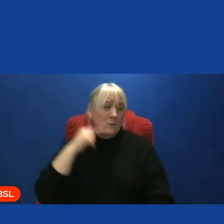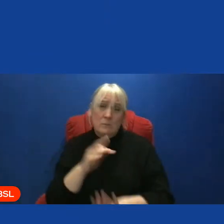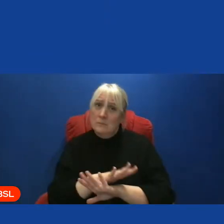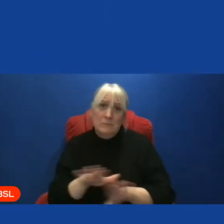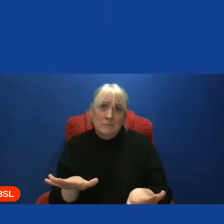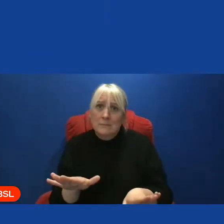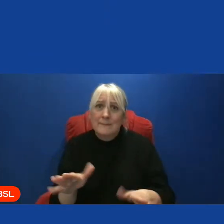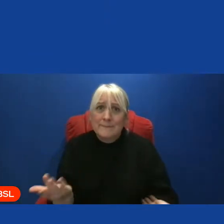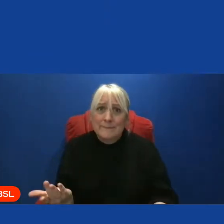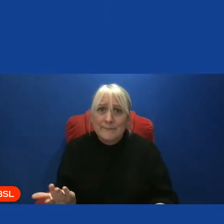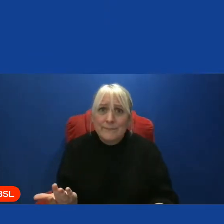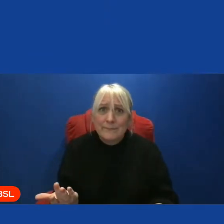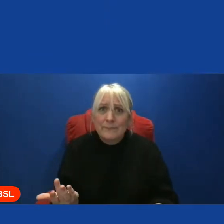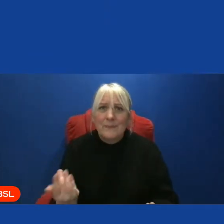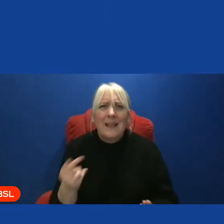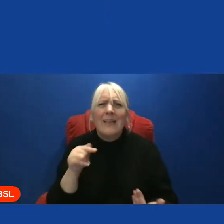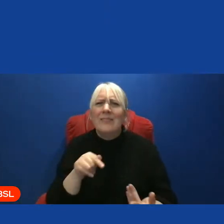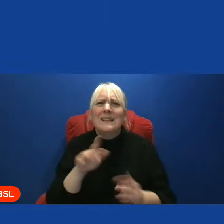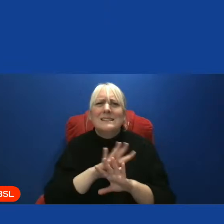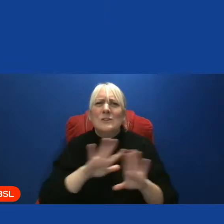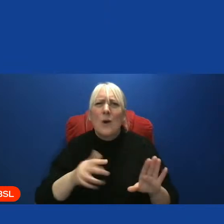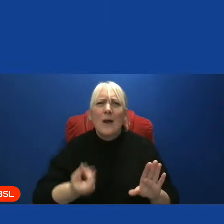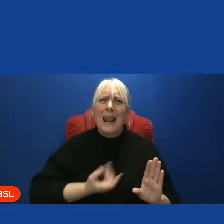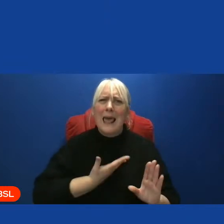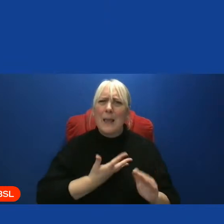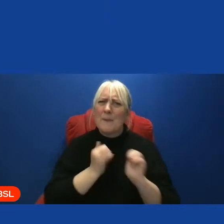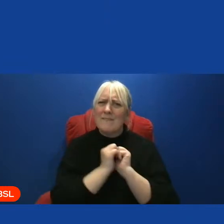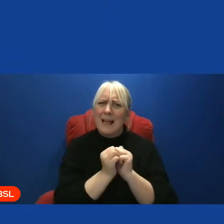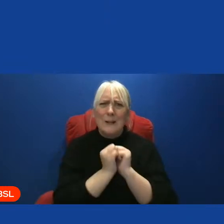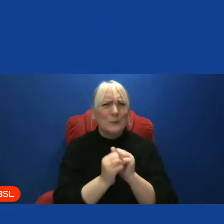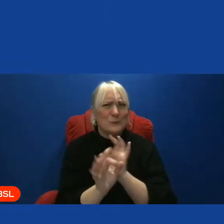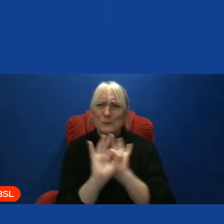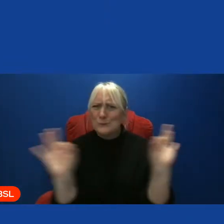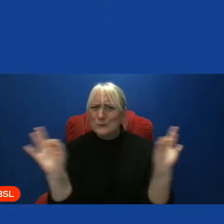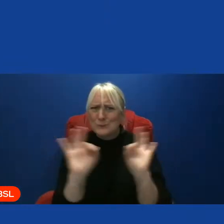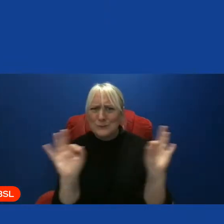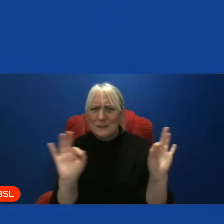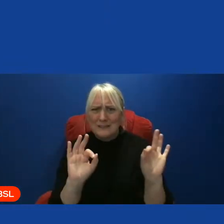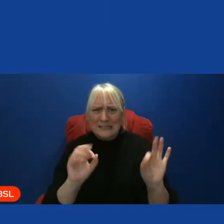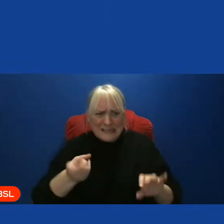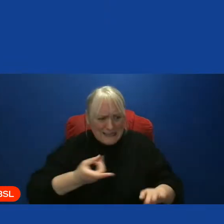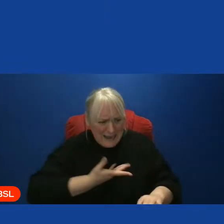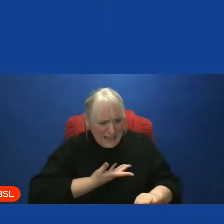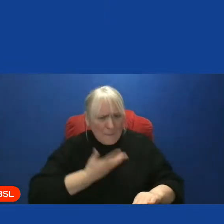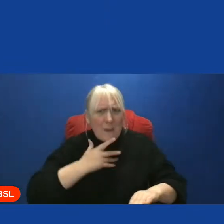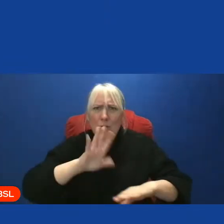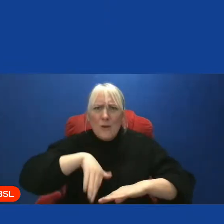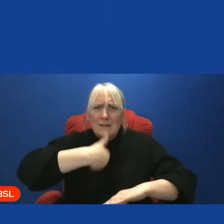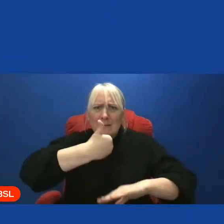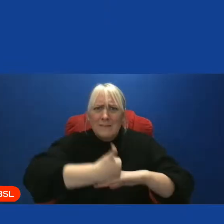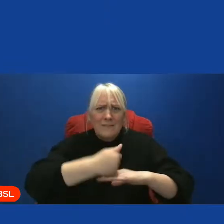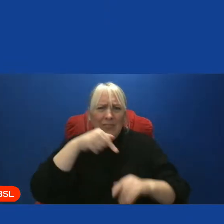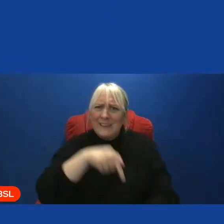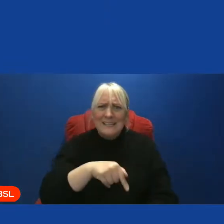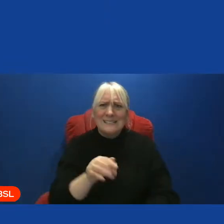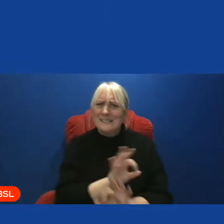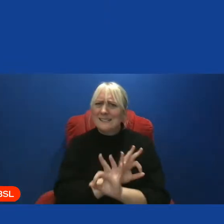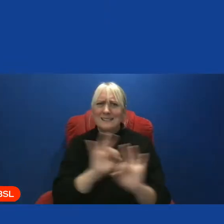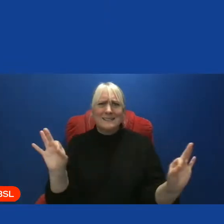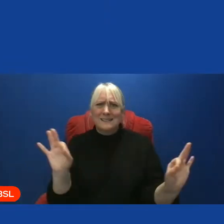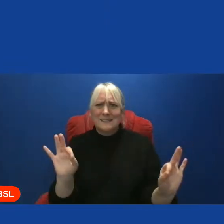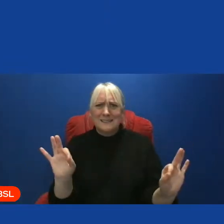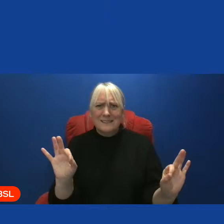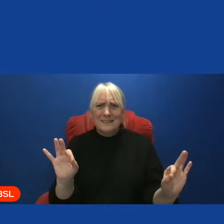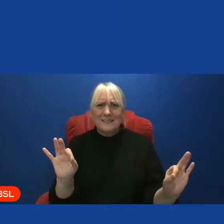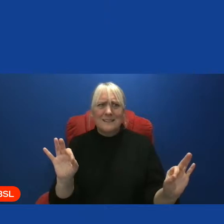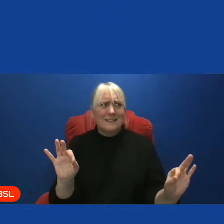it. This isn't what Labour stands for. It's not what the Labour Party was founded for. It's not what